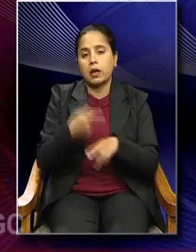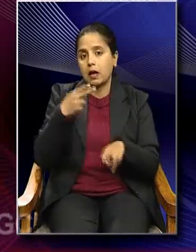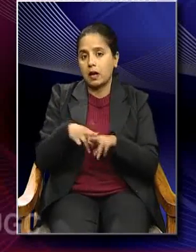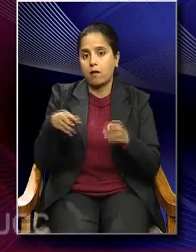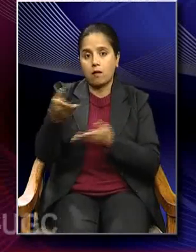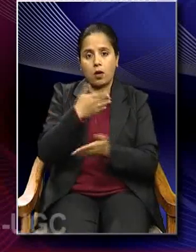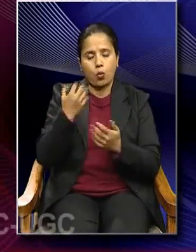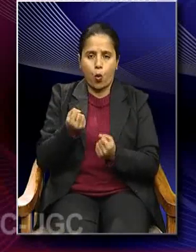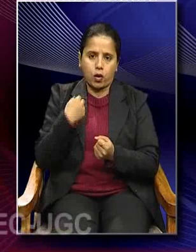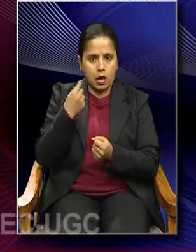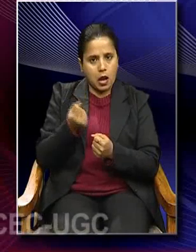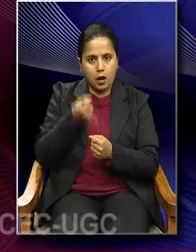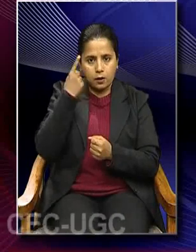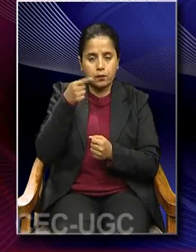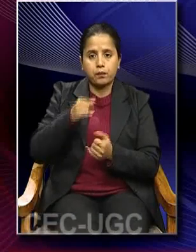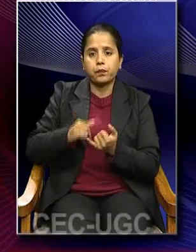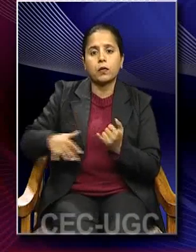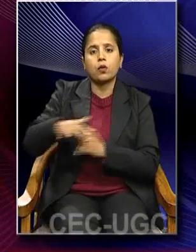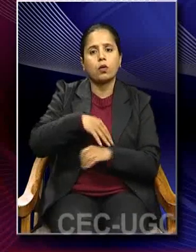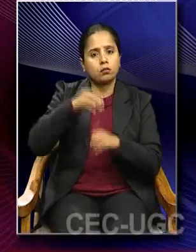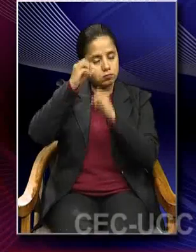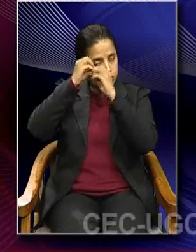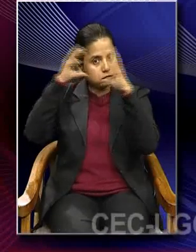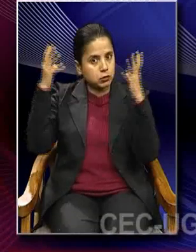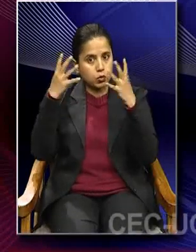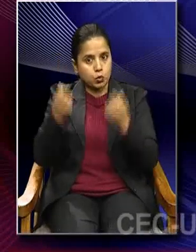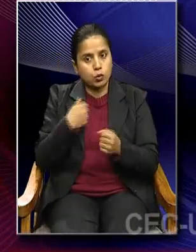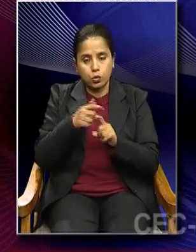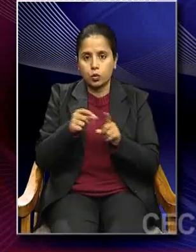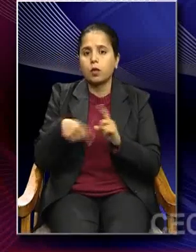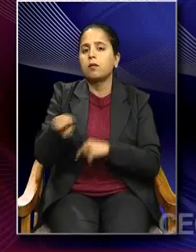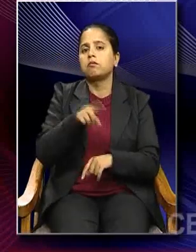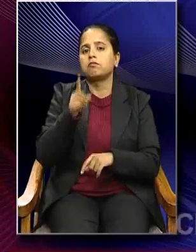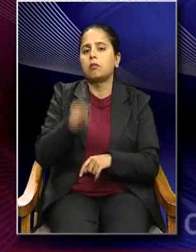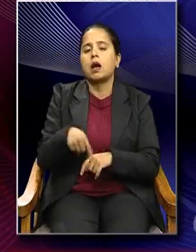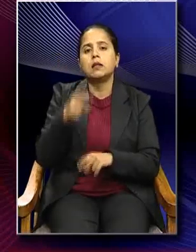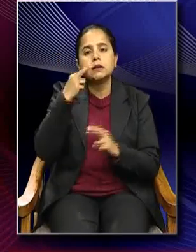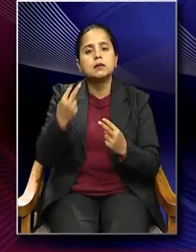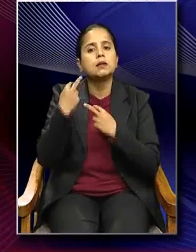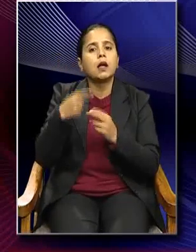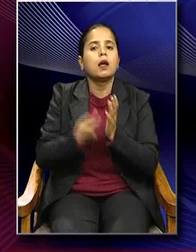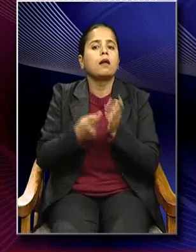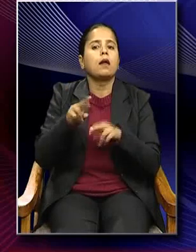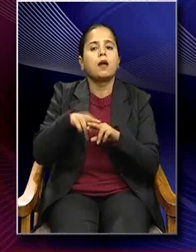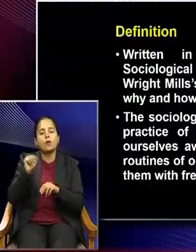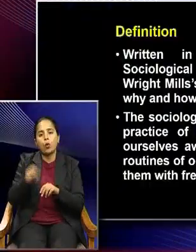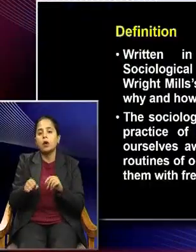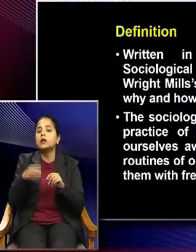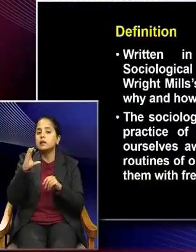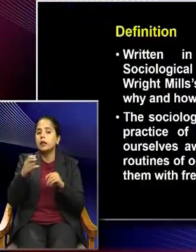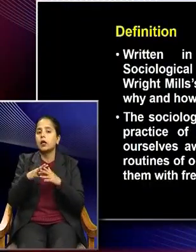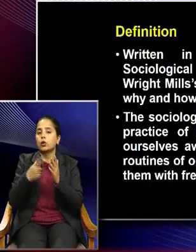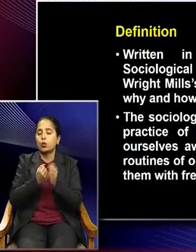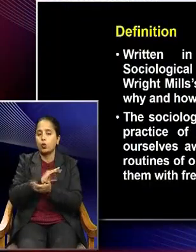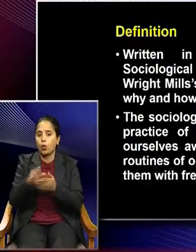to understand sociological imagination, we have to refer to C. Wright Mill's book